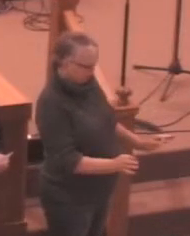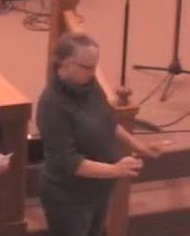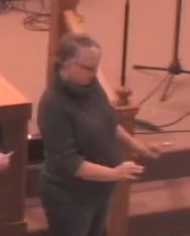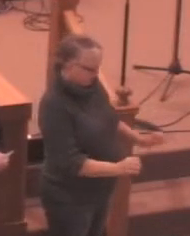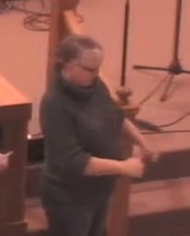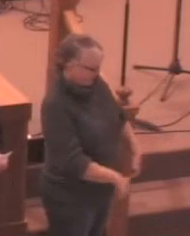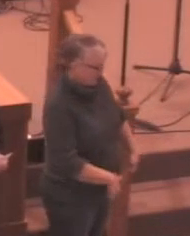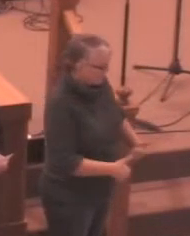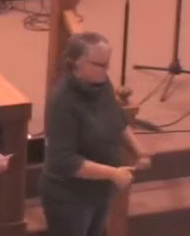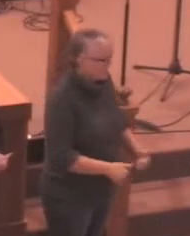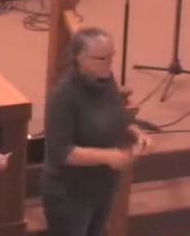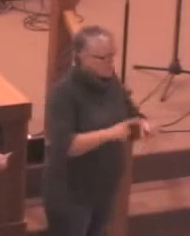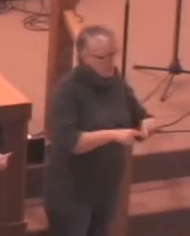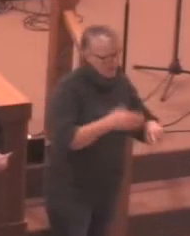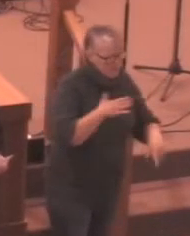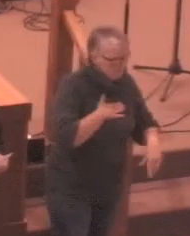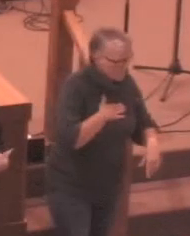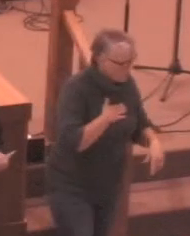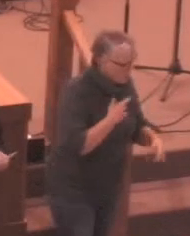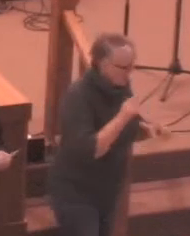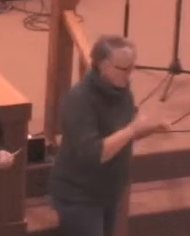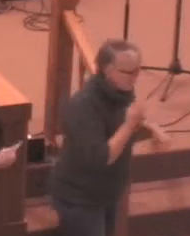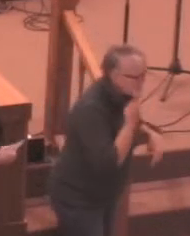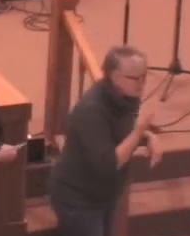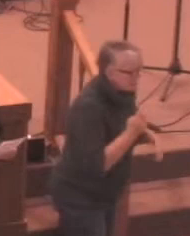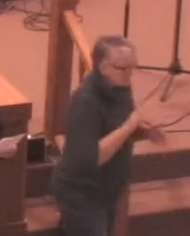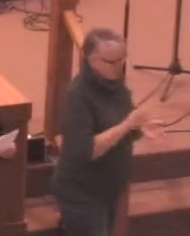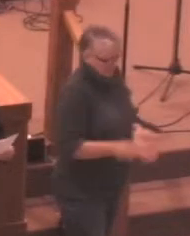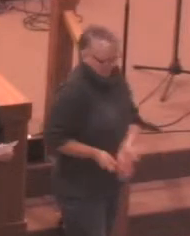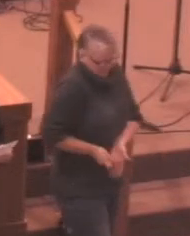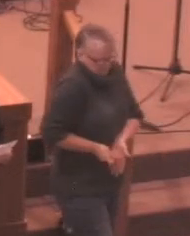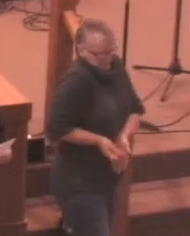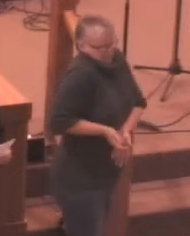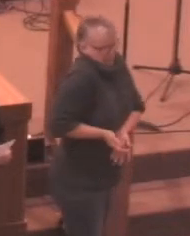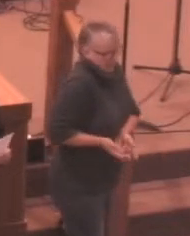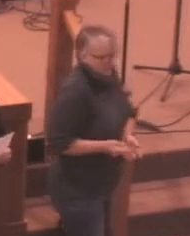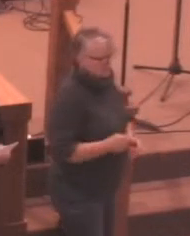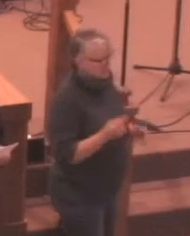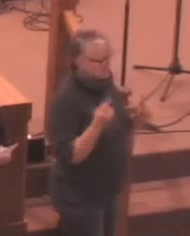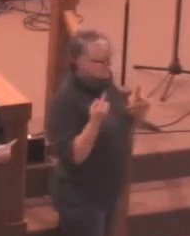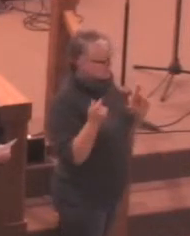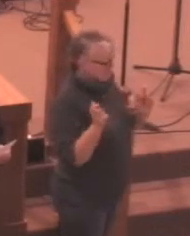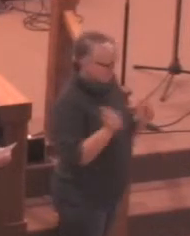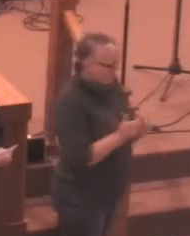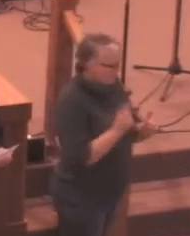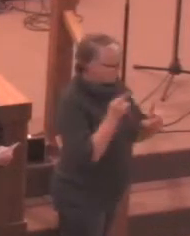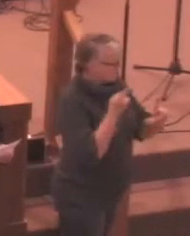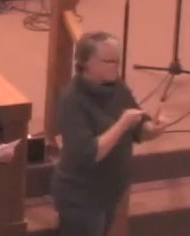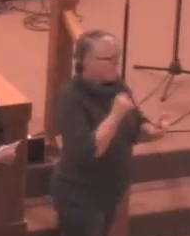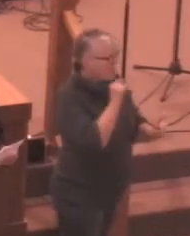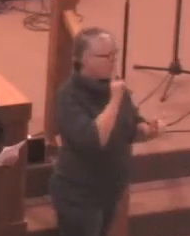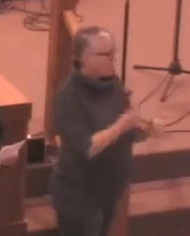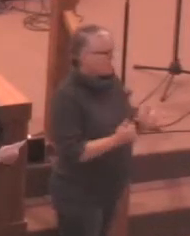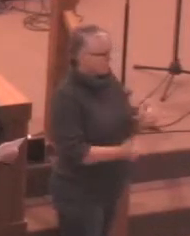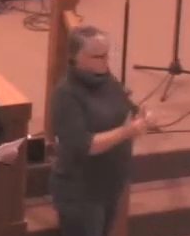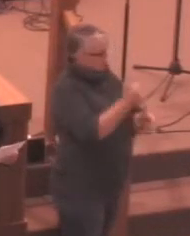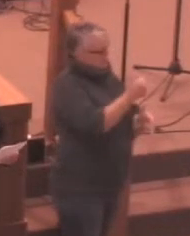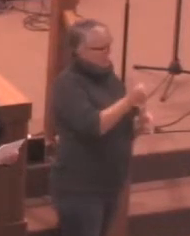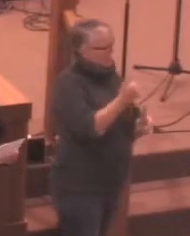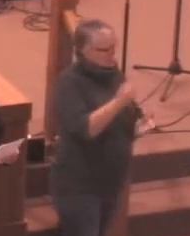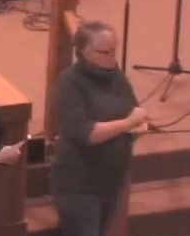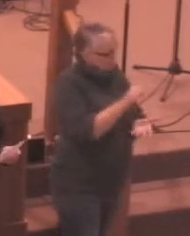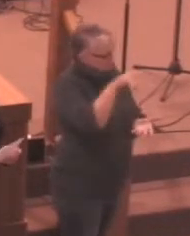low-living, sidewalking, cheap-giving, and dwarf goals. I no longer need preeminence, prosperity,